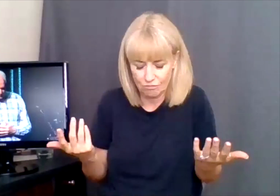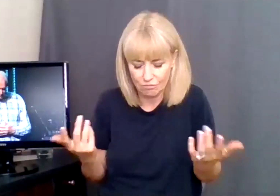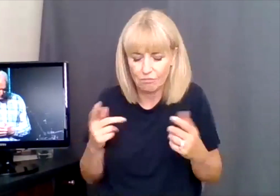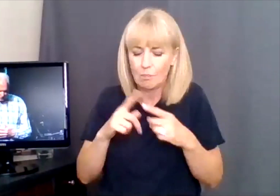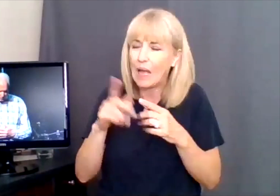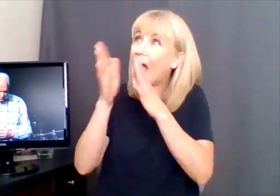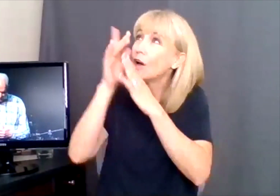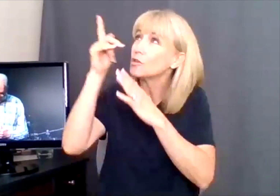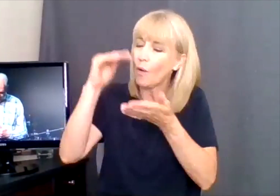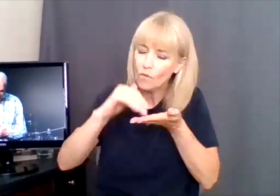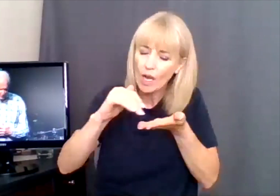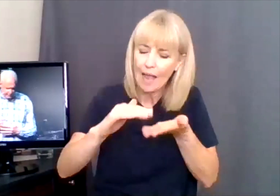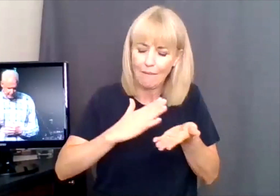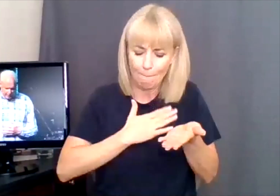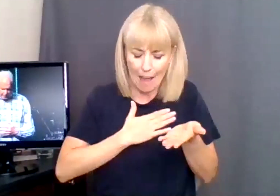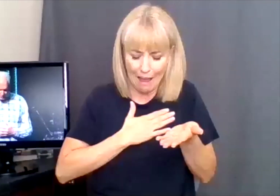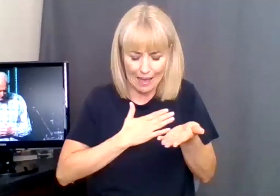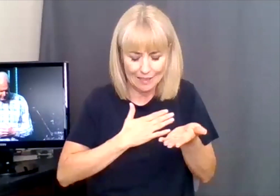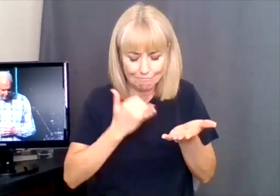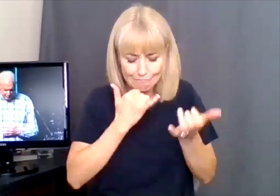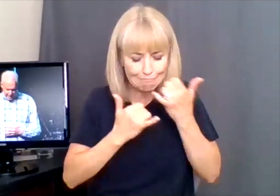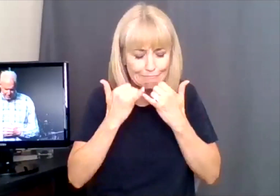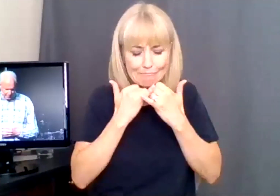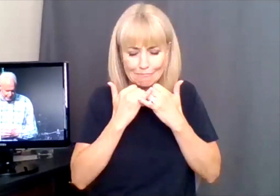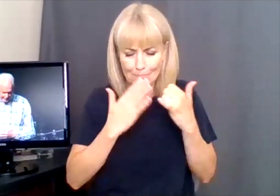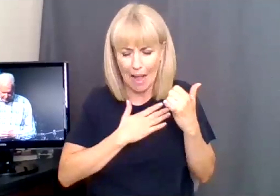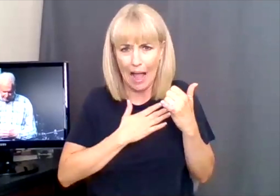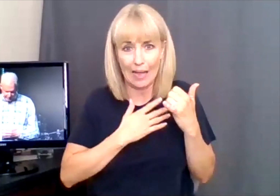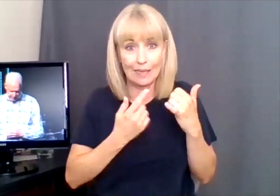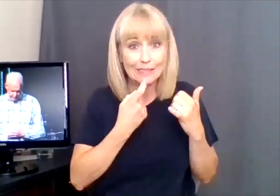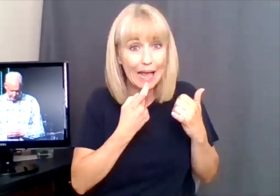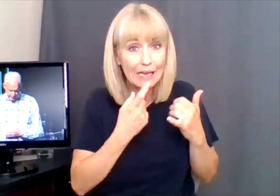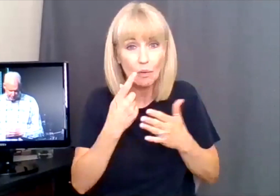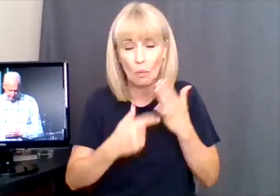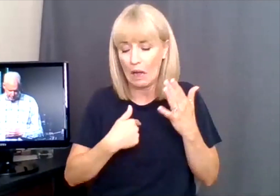God, forgive me for my shortcomings, things that I've said or thought or done.